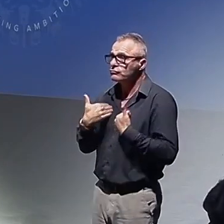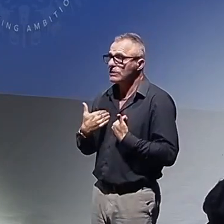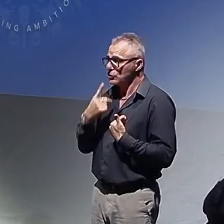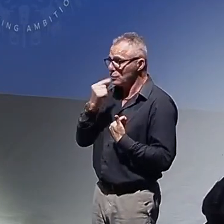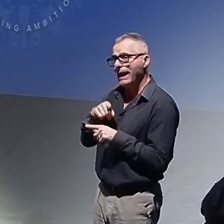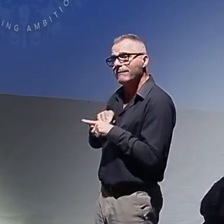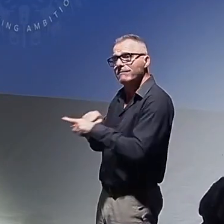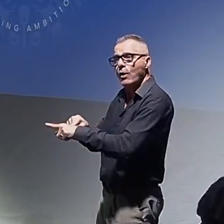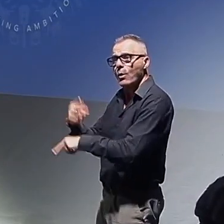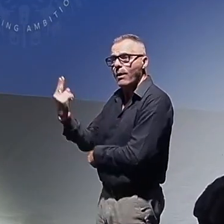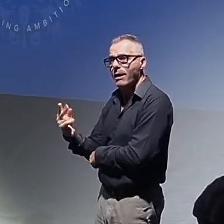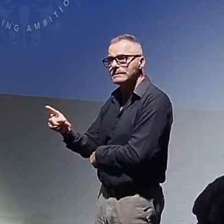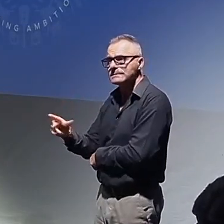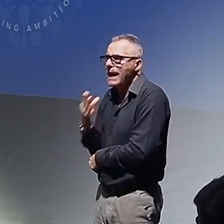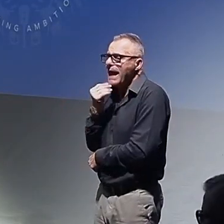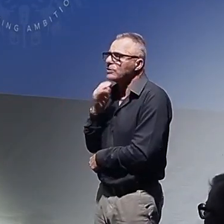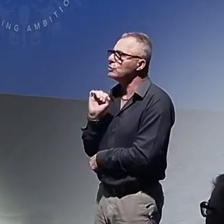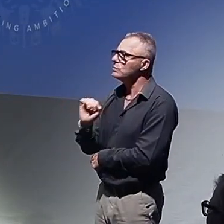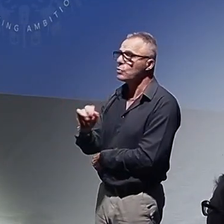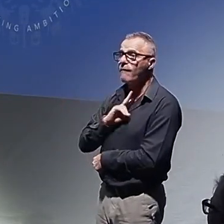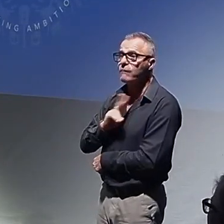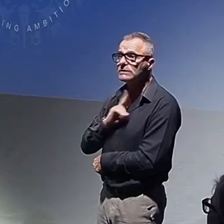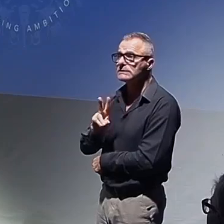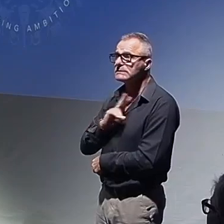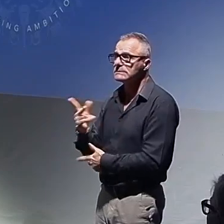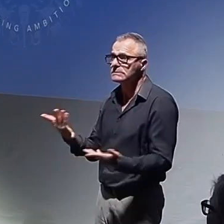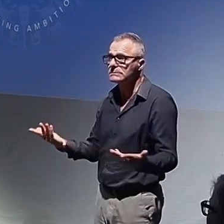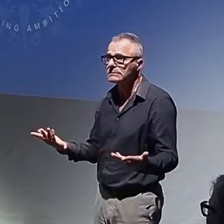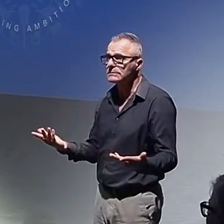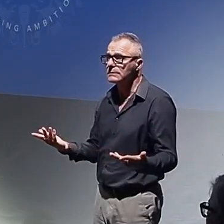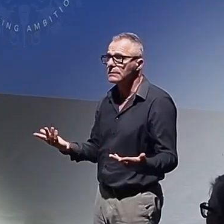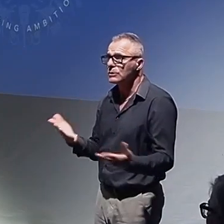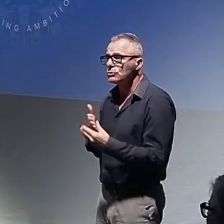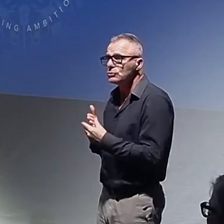just follow these artists and use your voice to